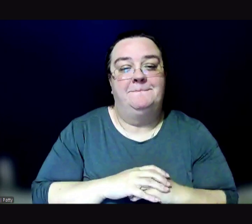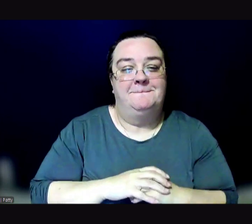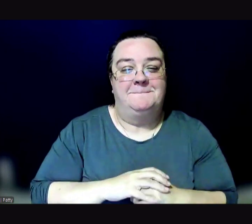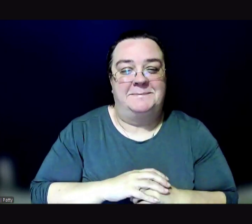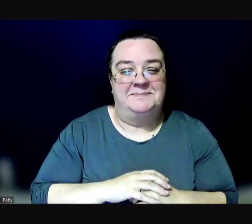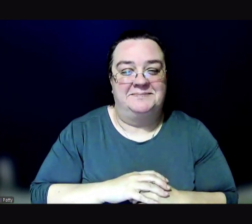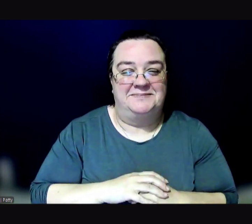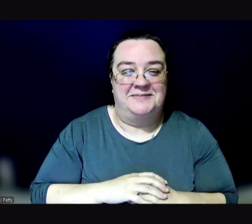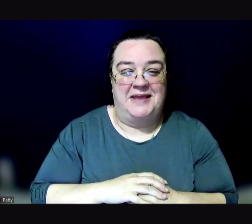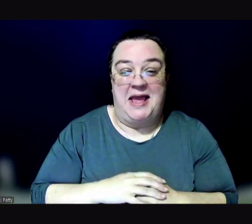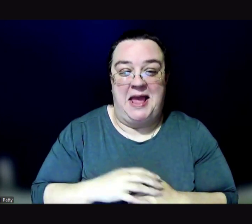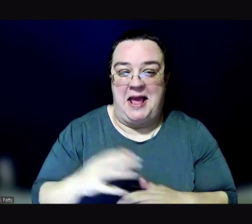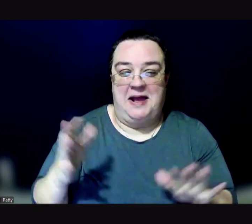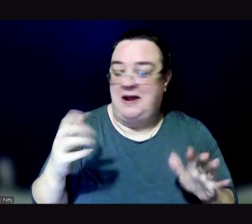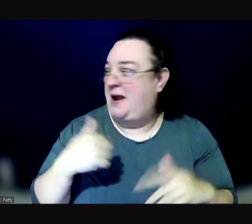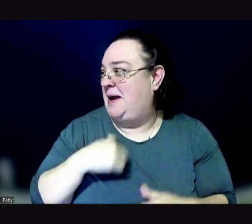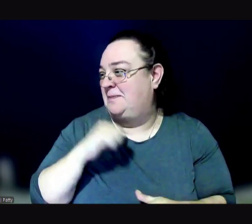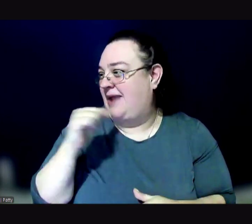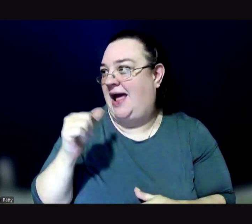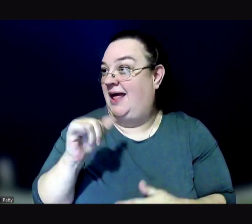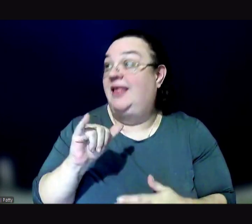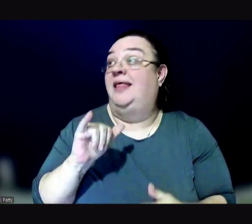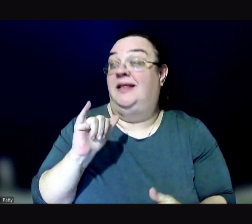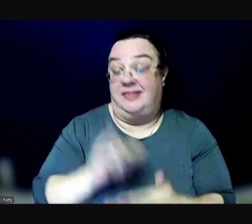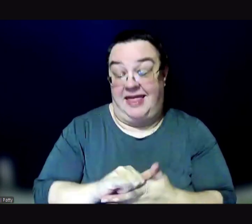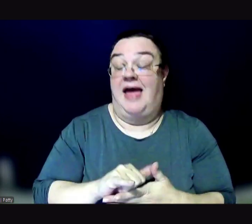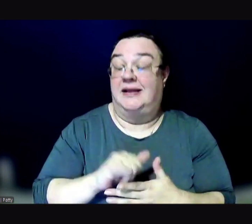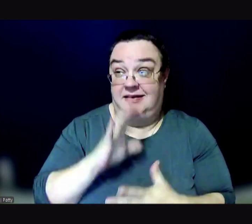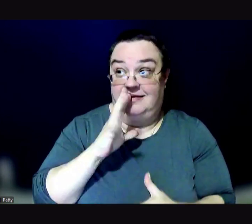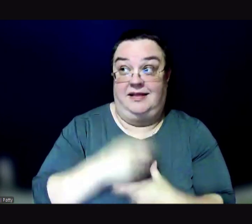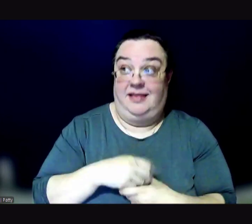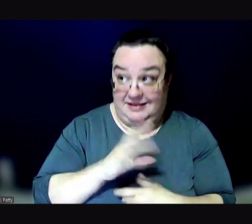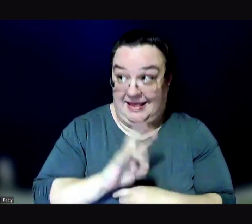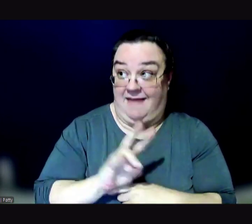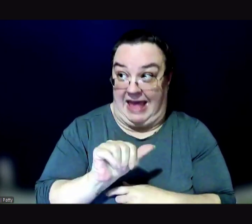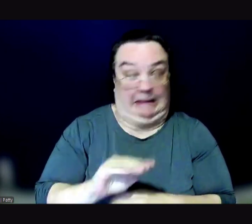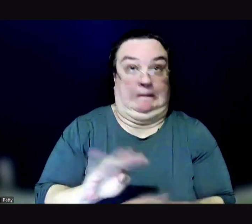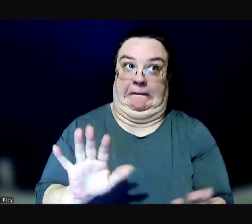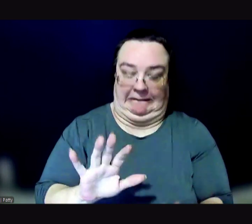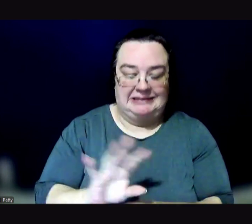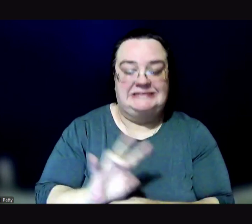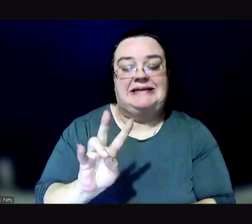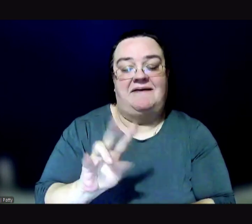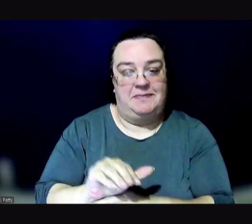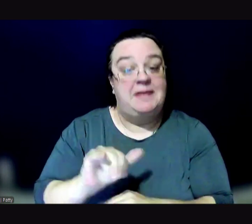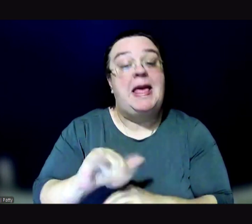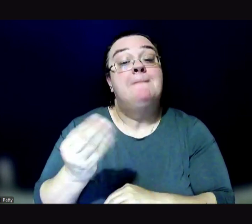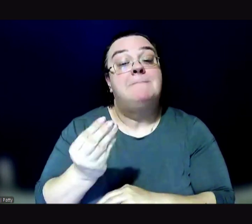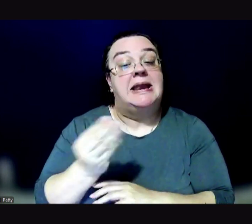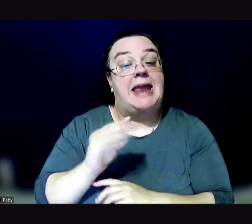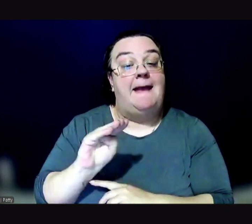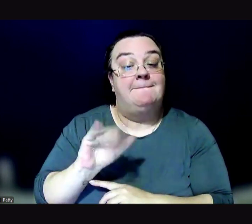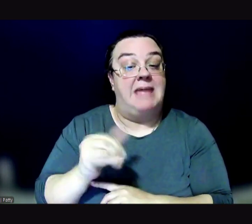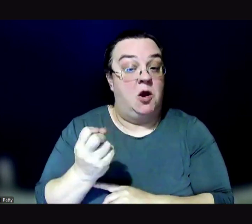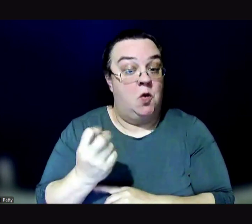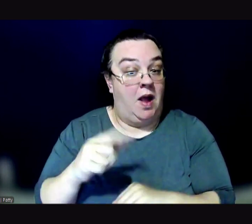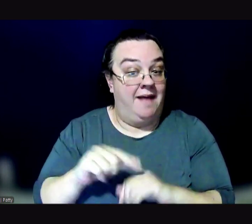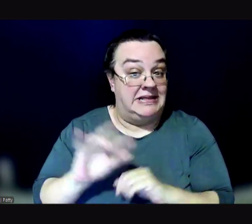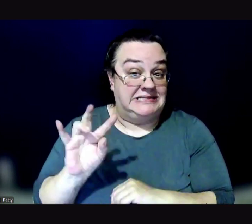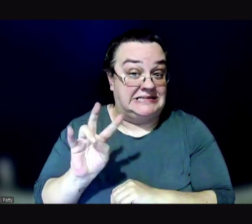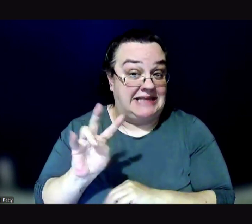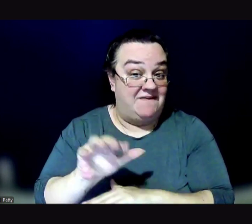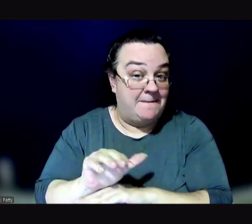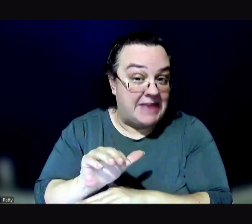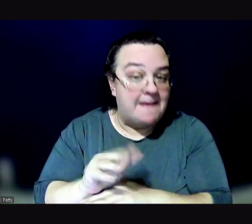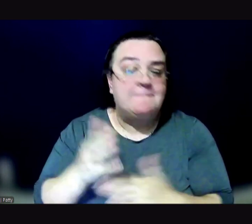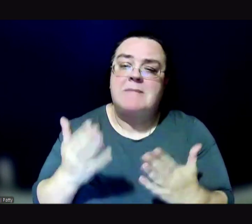I'm hardcore. I'm not that hardcore. So again, that is Monday, May 12th at 7 p.m., probably